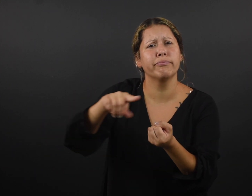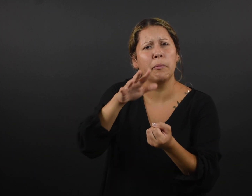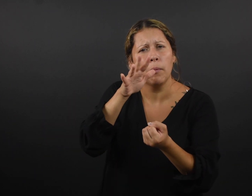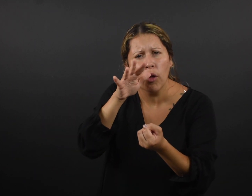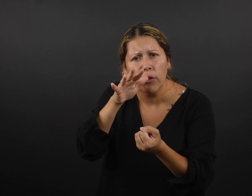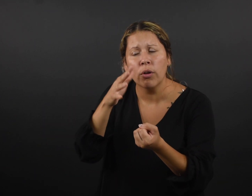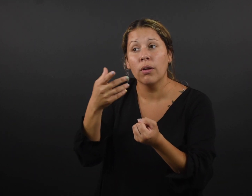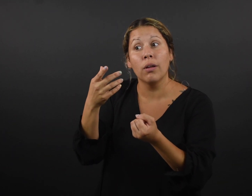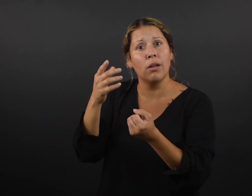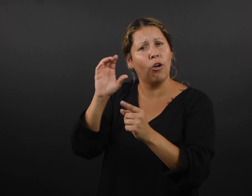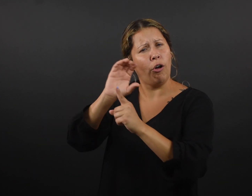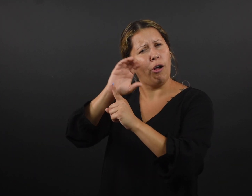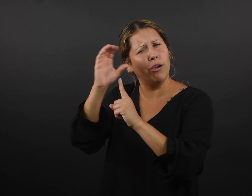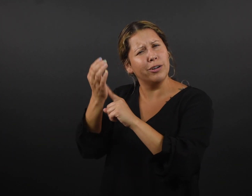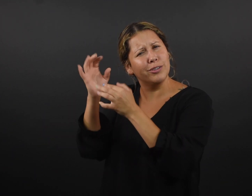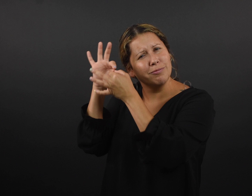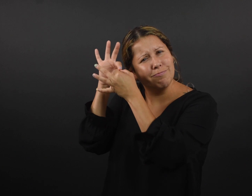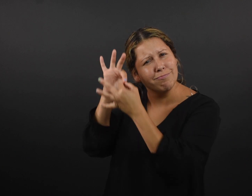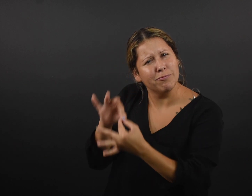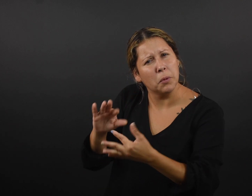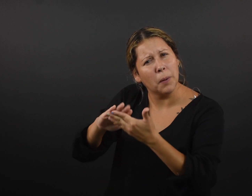COVID-19 pandemic.